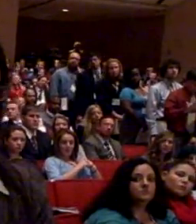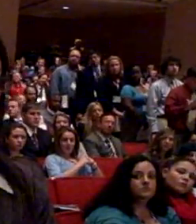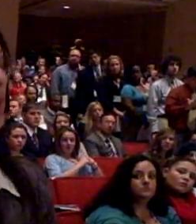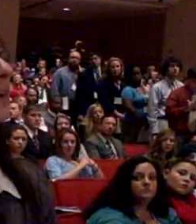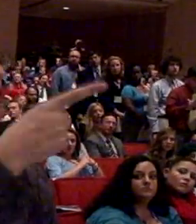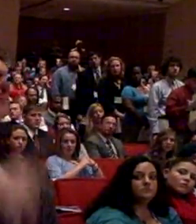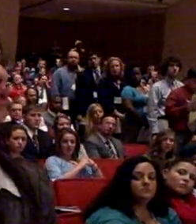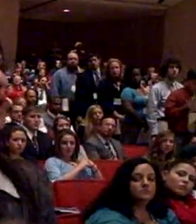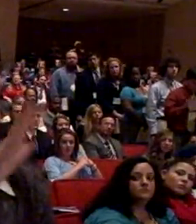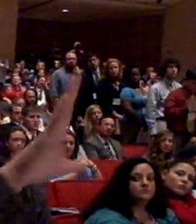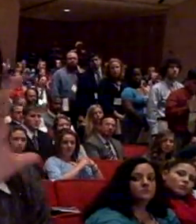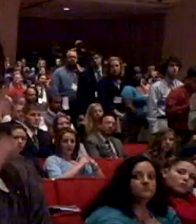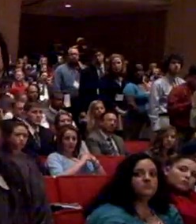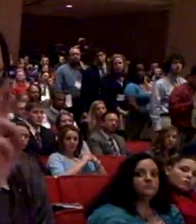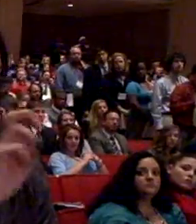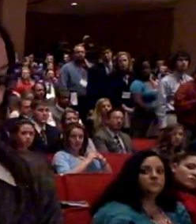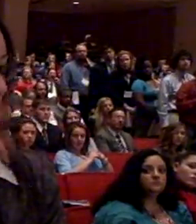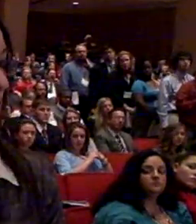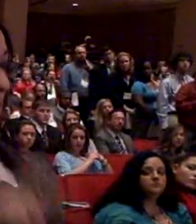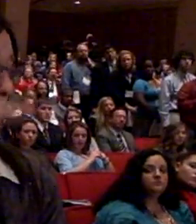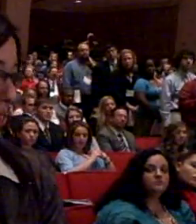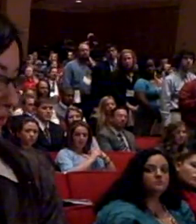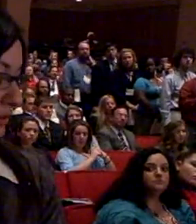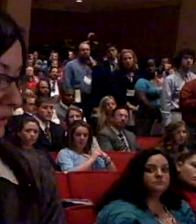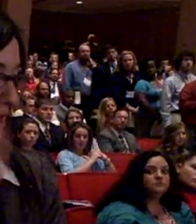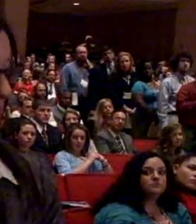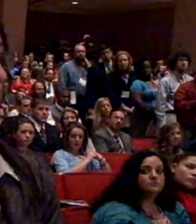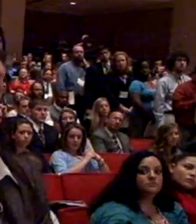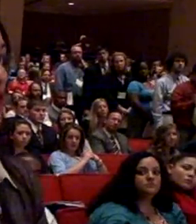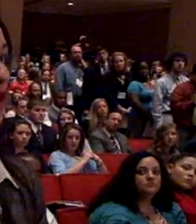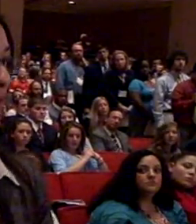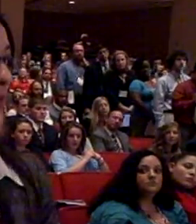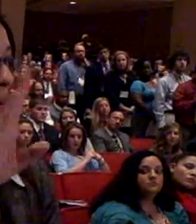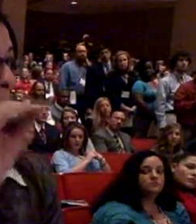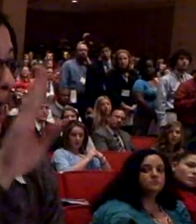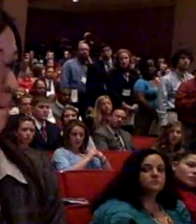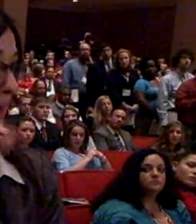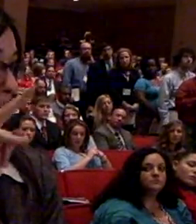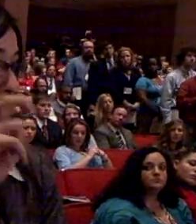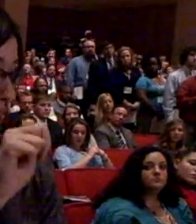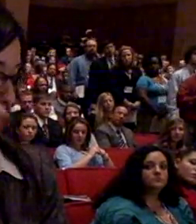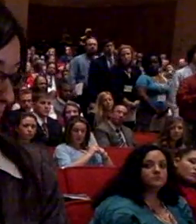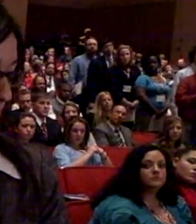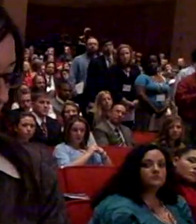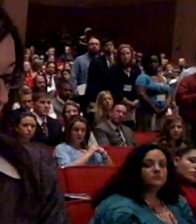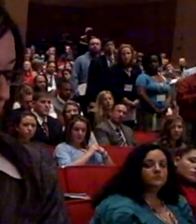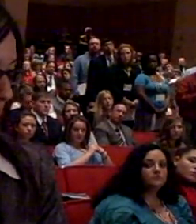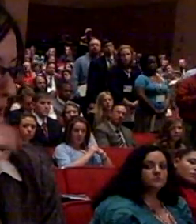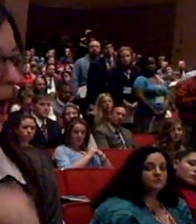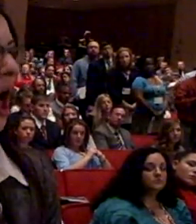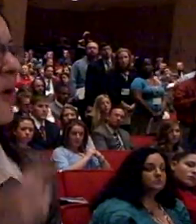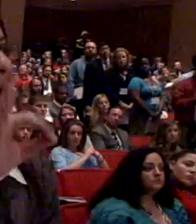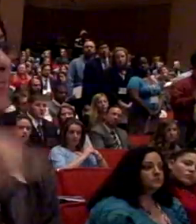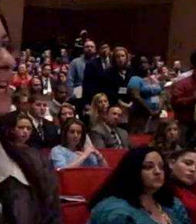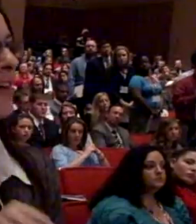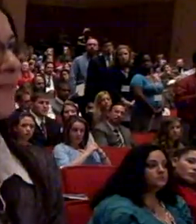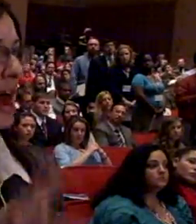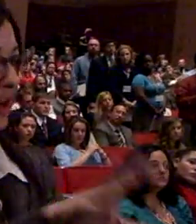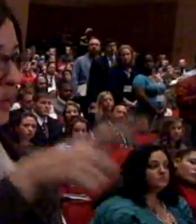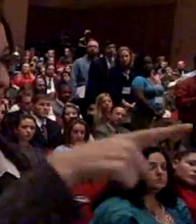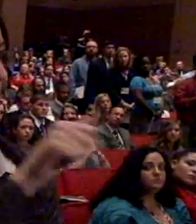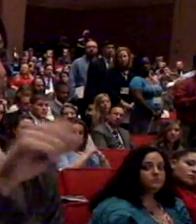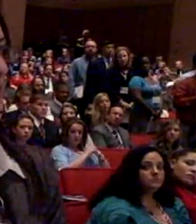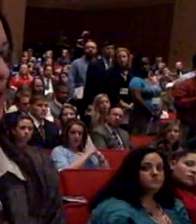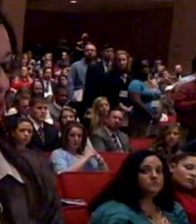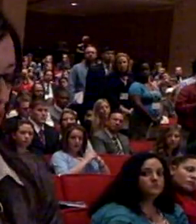for Bob. You started your career in politics as a volunteer for Bobby Kennedy.